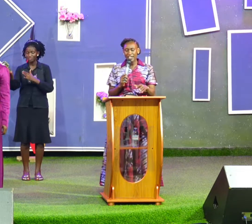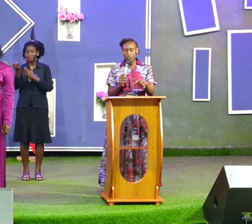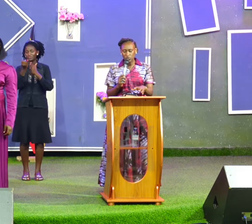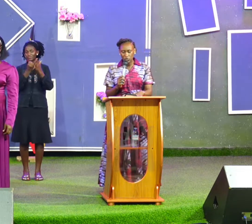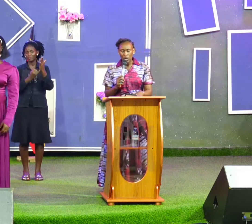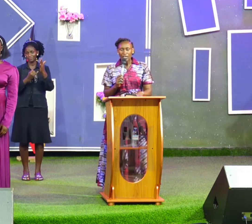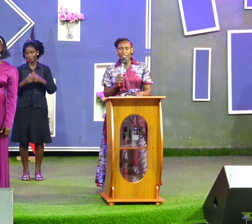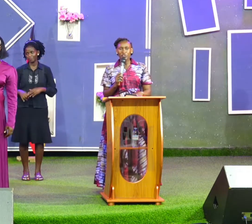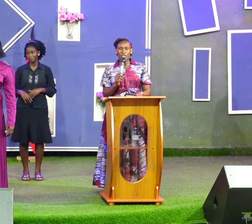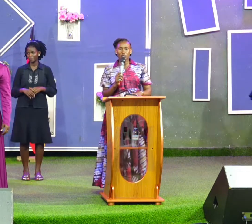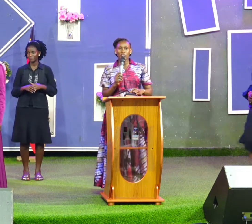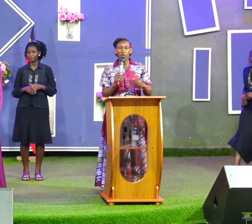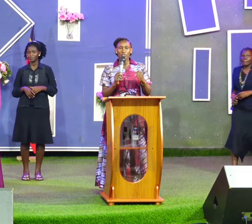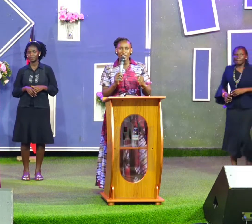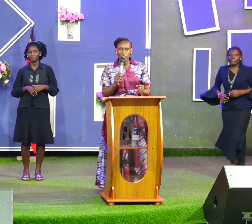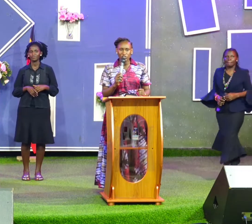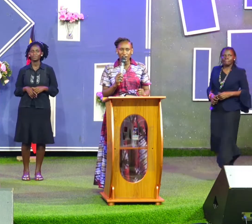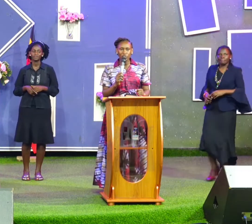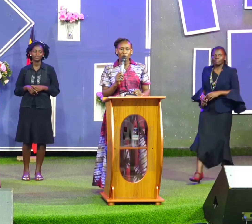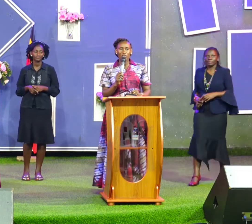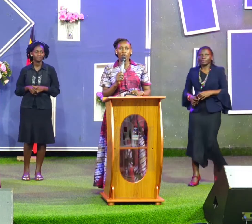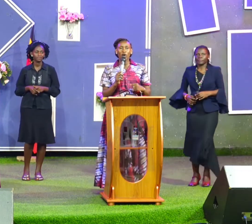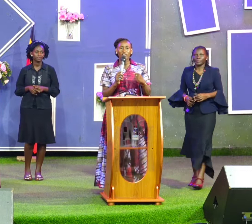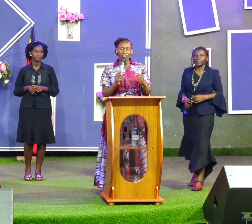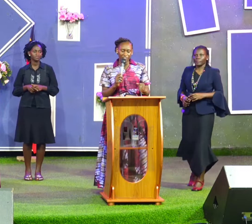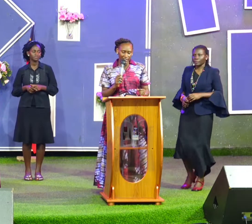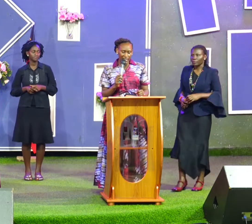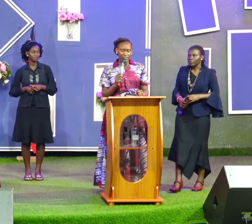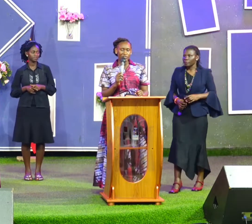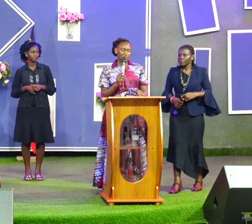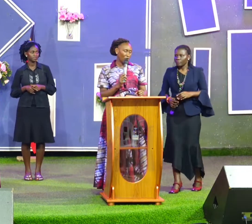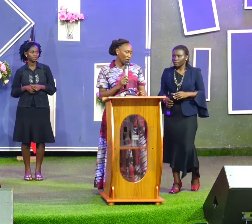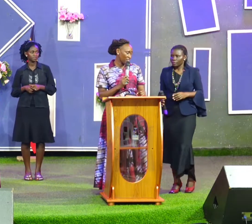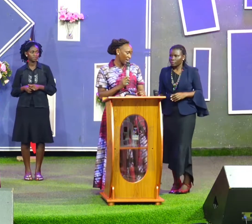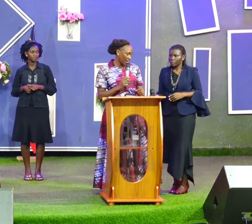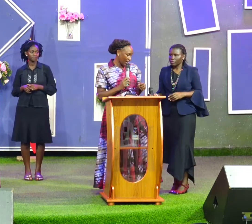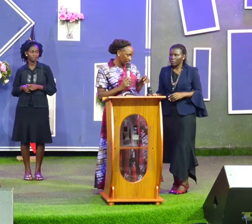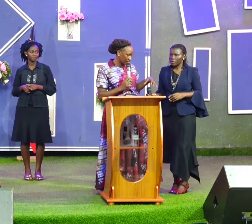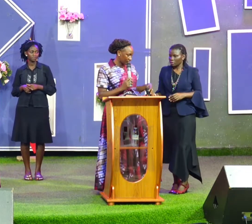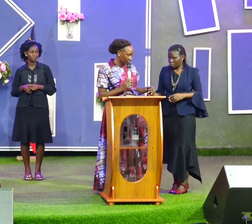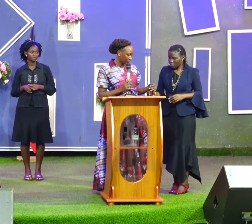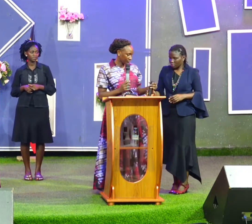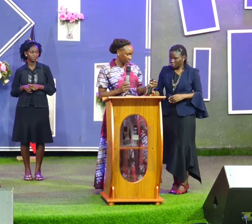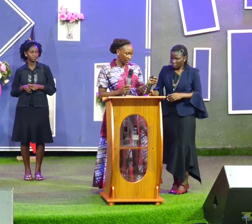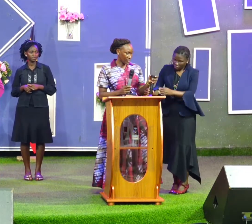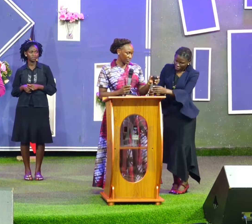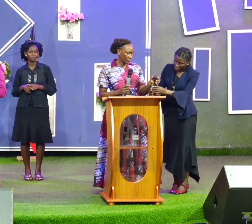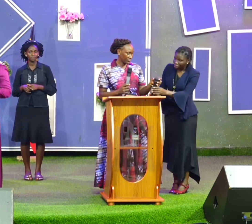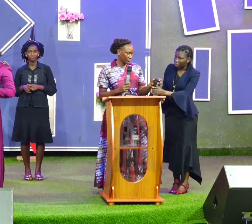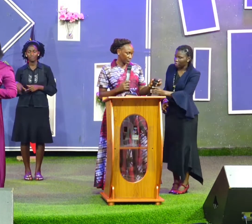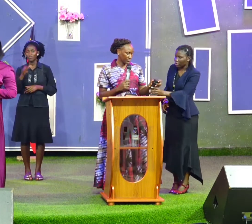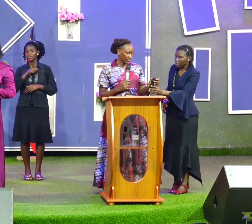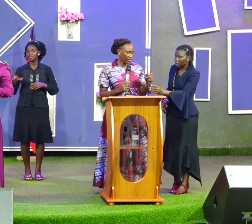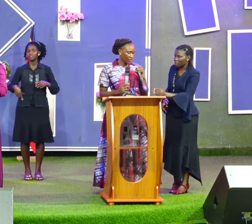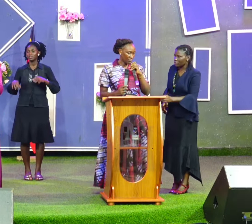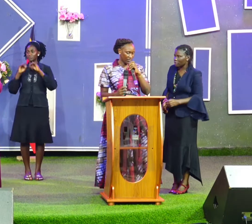they decide to do, they do it with all their strength, with all their finances, with all their hearts. Mukama bawe